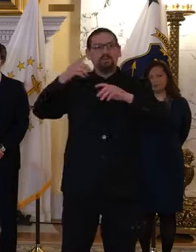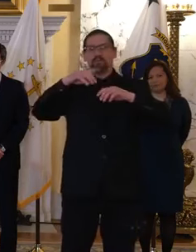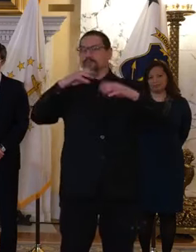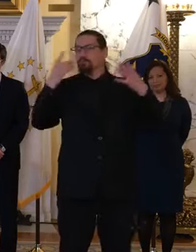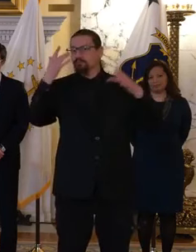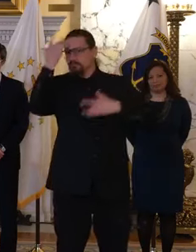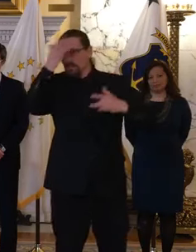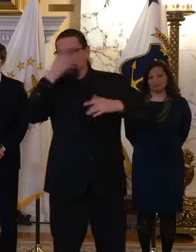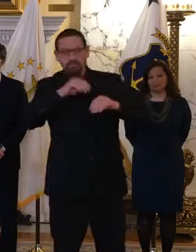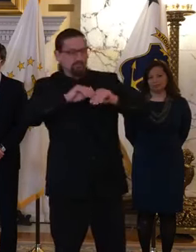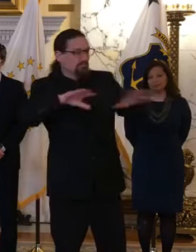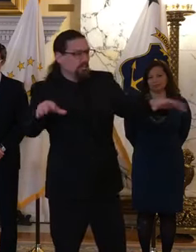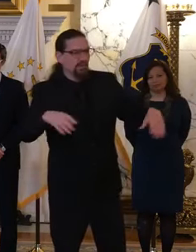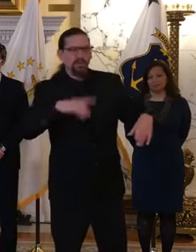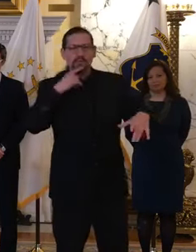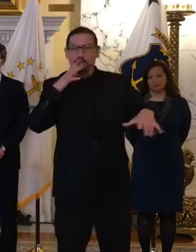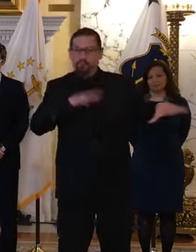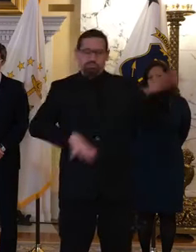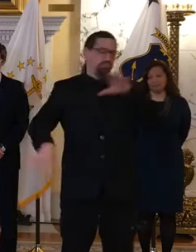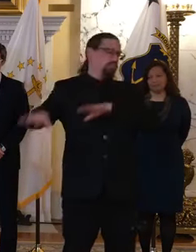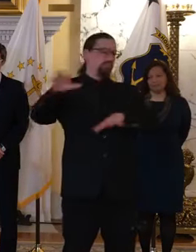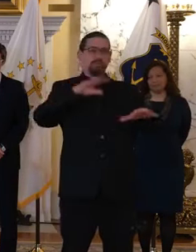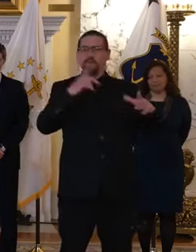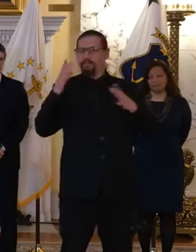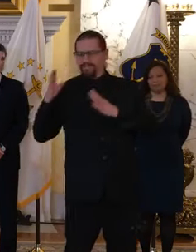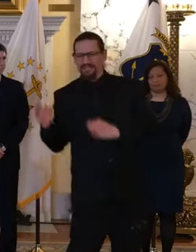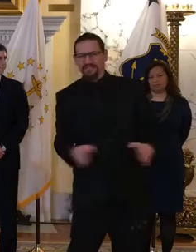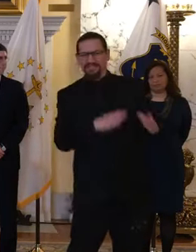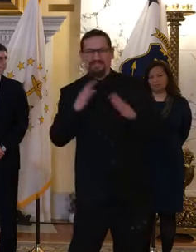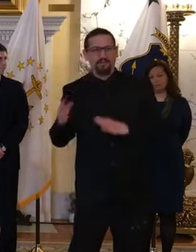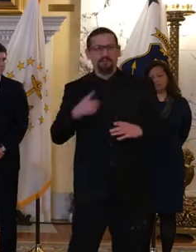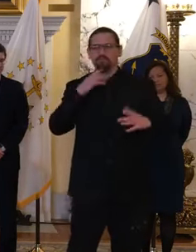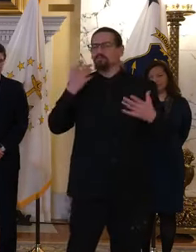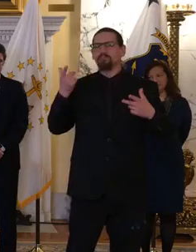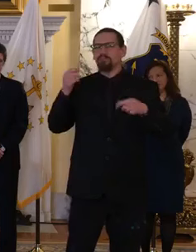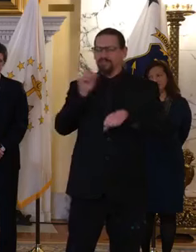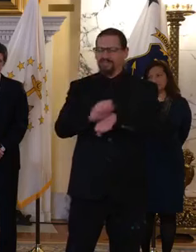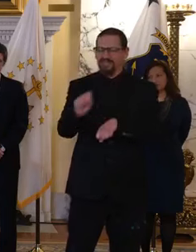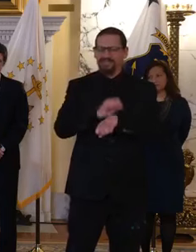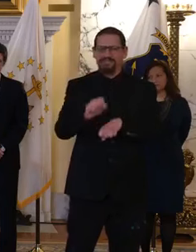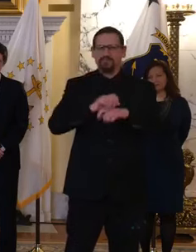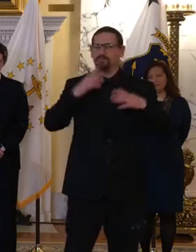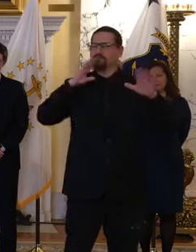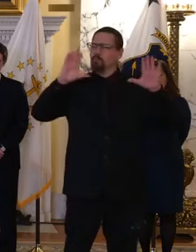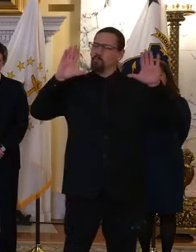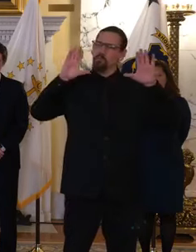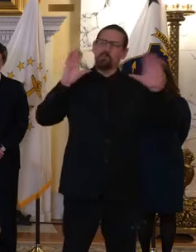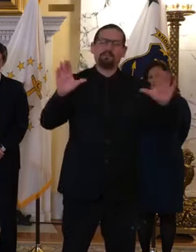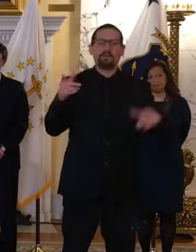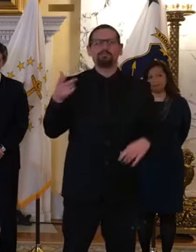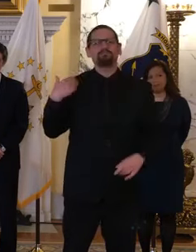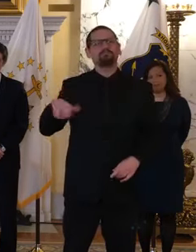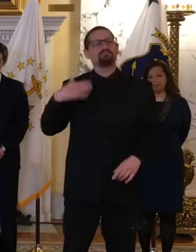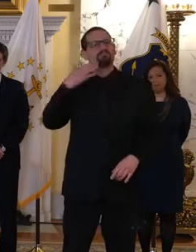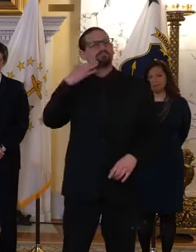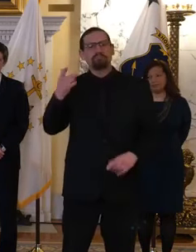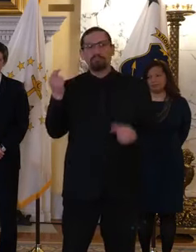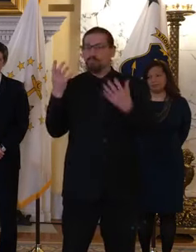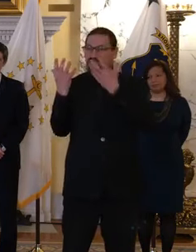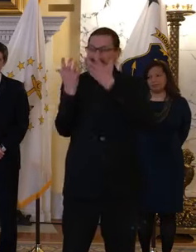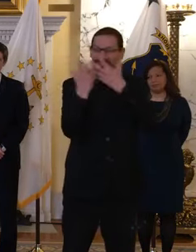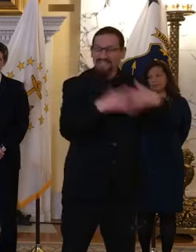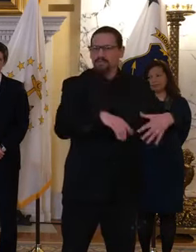a fantastic job. I've been in touch with him. The commissioner stays in touch with him. Under his leadership, he has already distributed